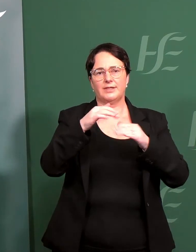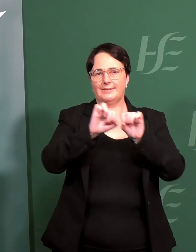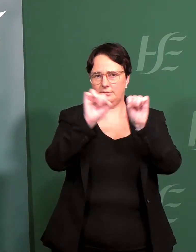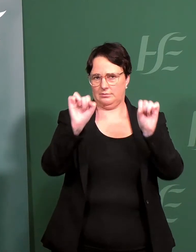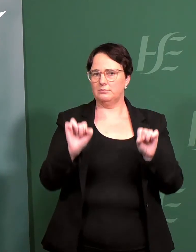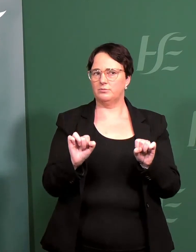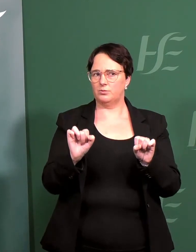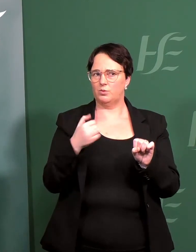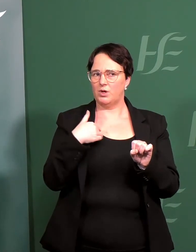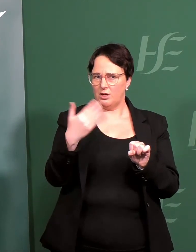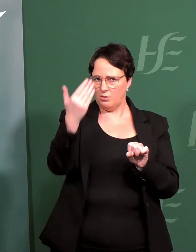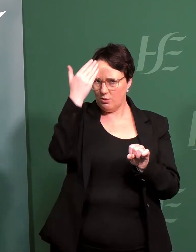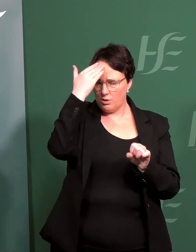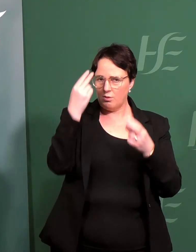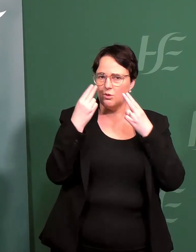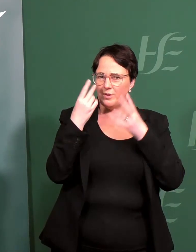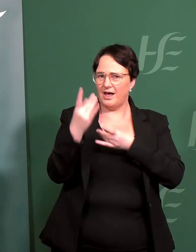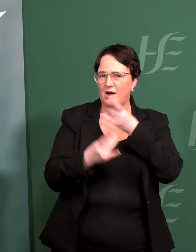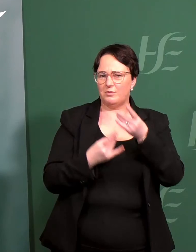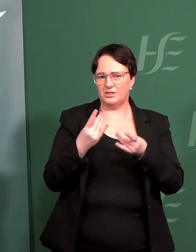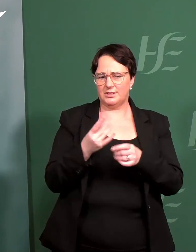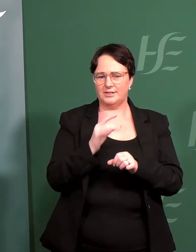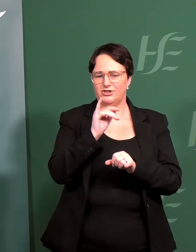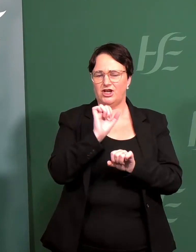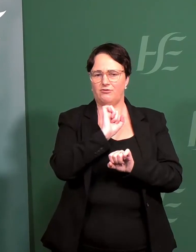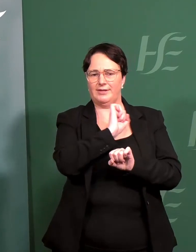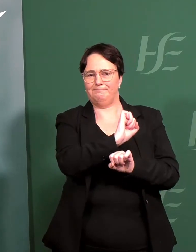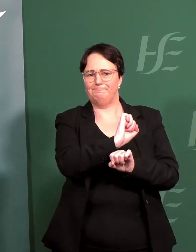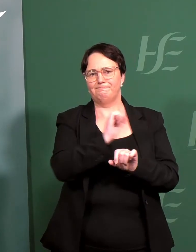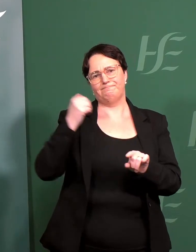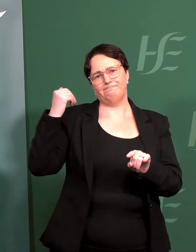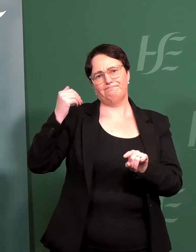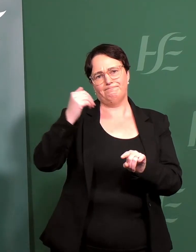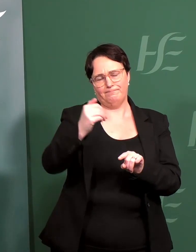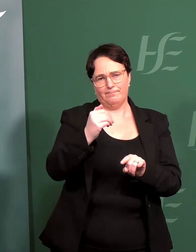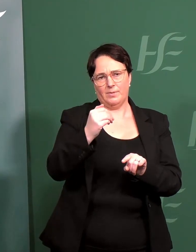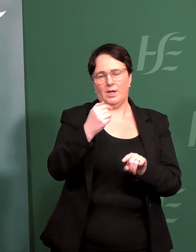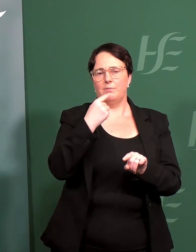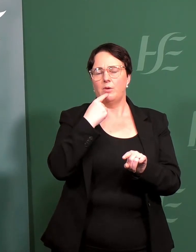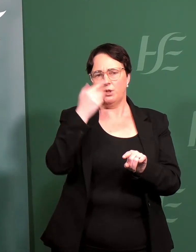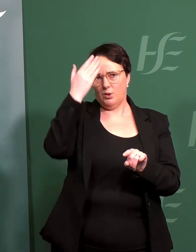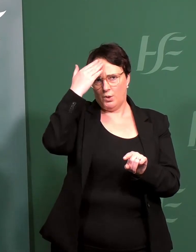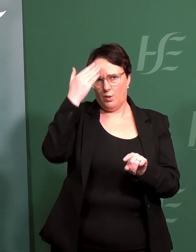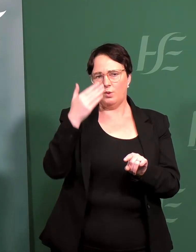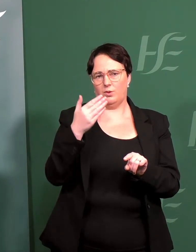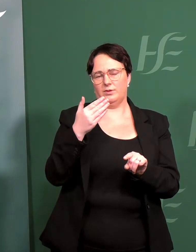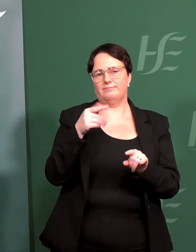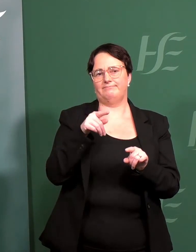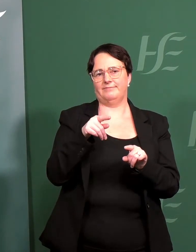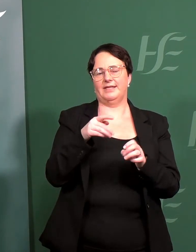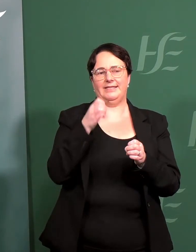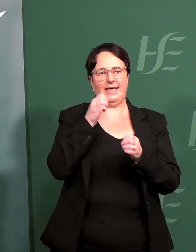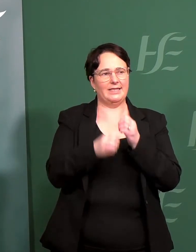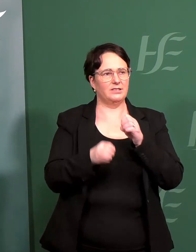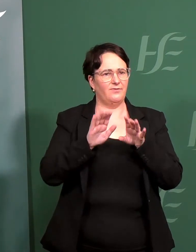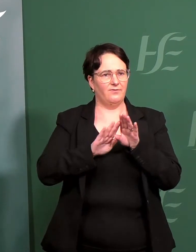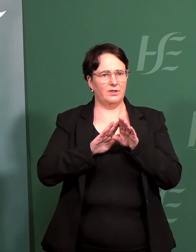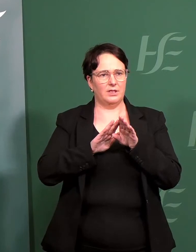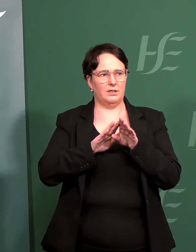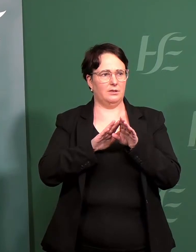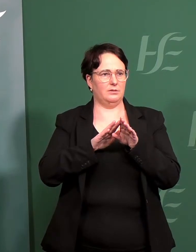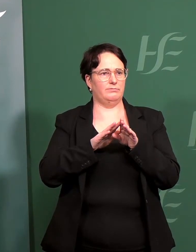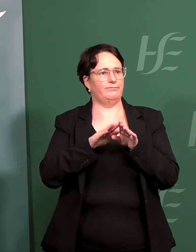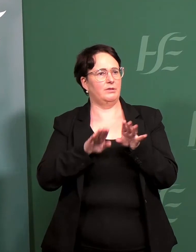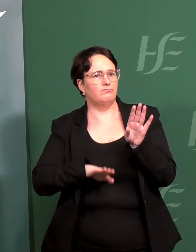know happens traditionally in January anyway, but equally we know the incremental impact at the end of each wave and delayed care that comes